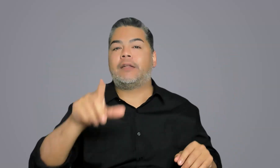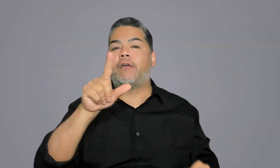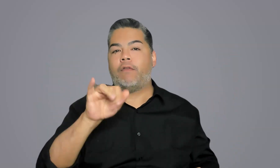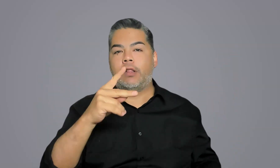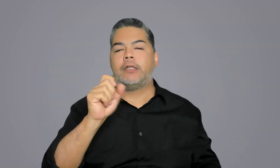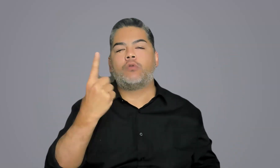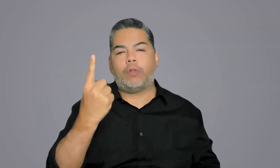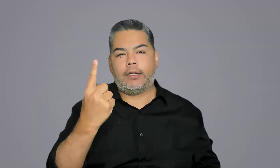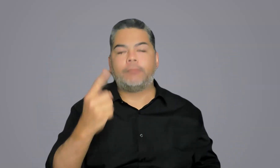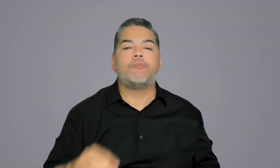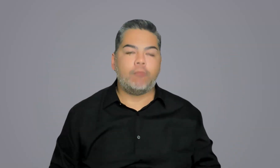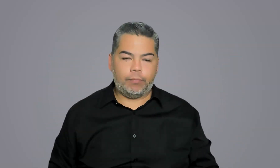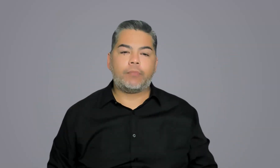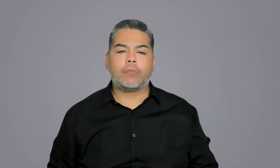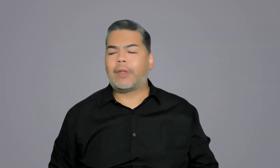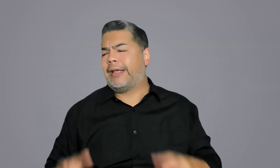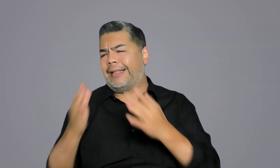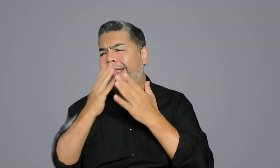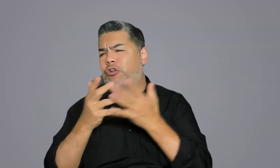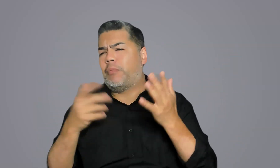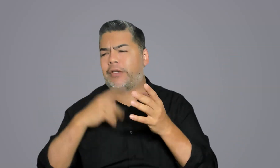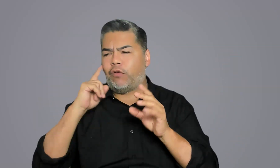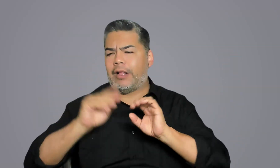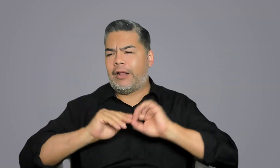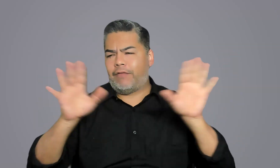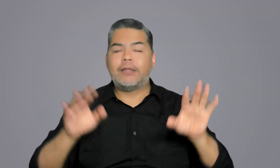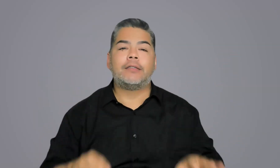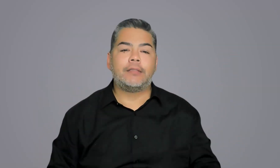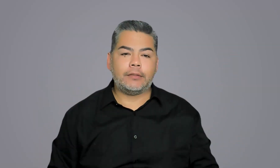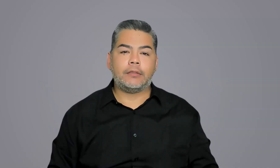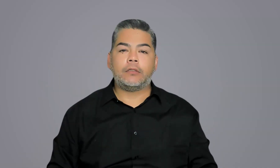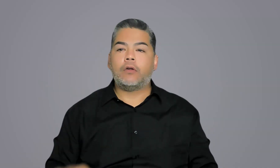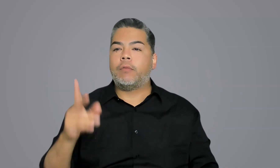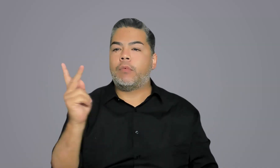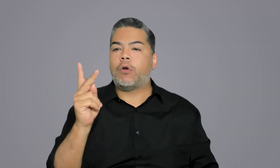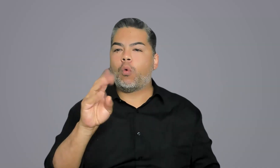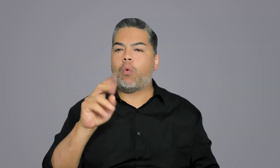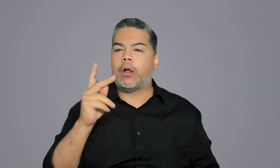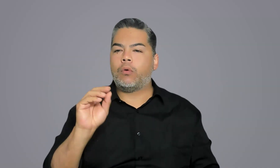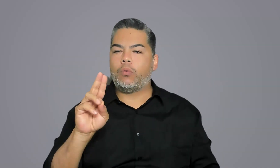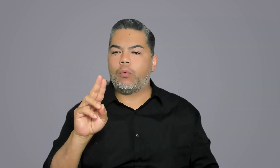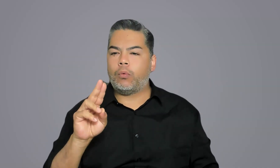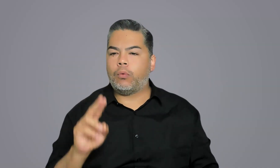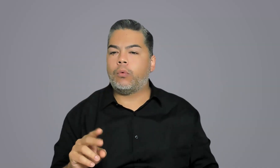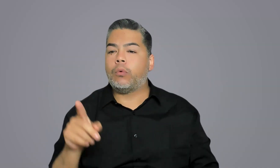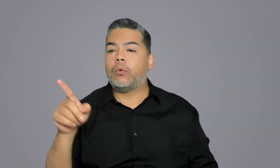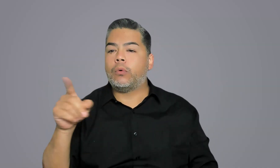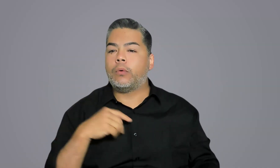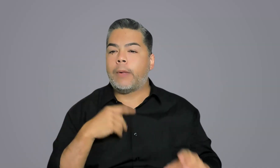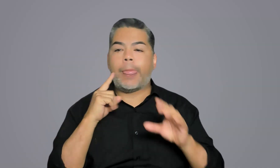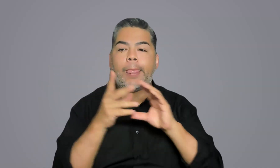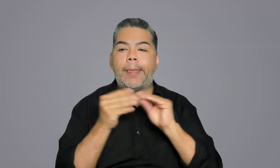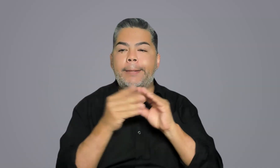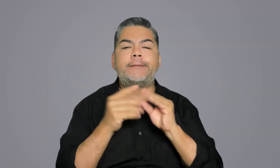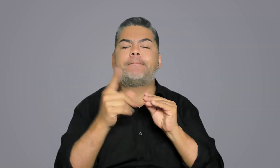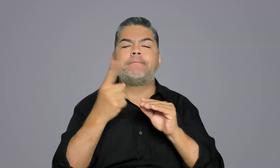only. Thank you for the clarification. So from Kwaku, we have, what's the single most common